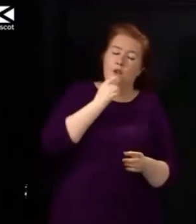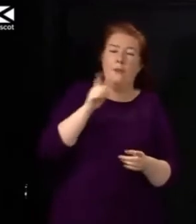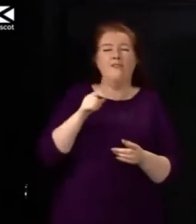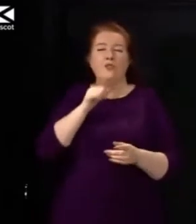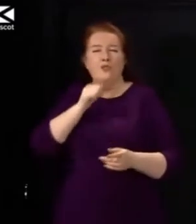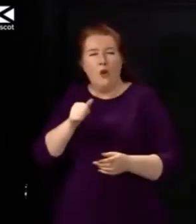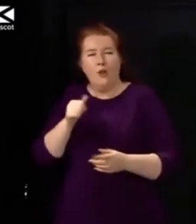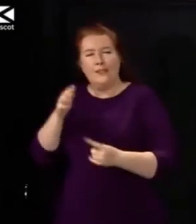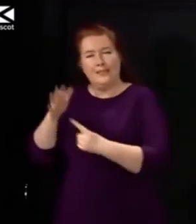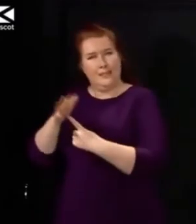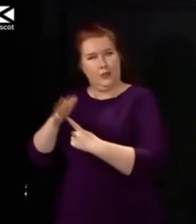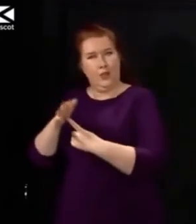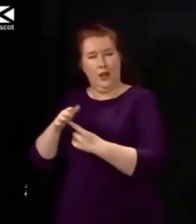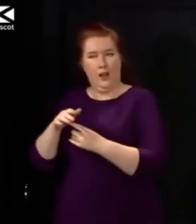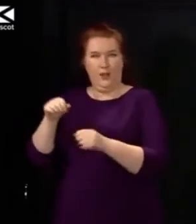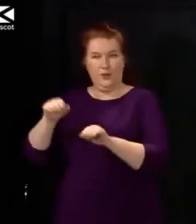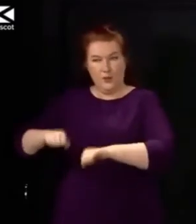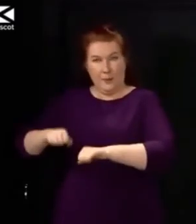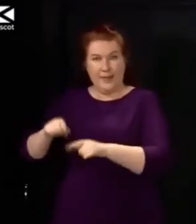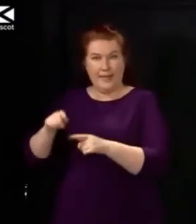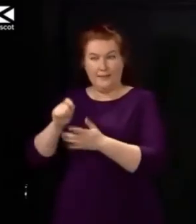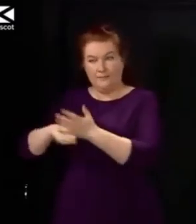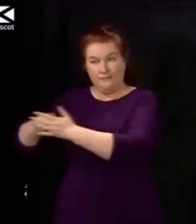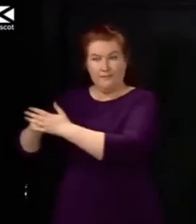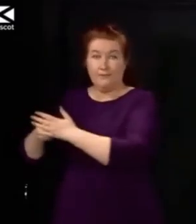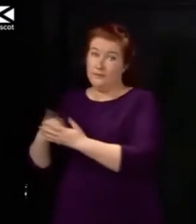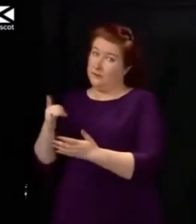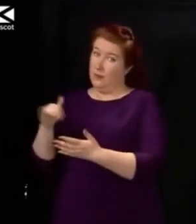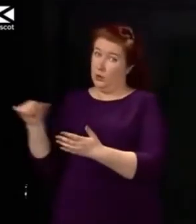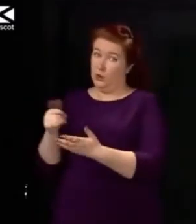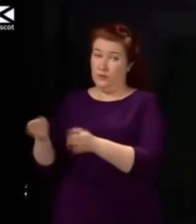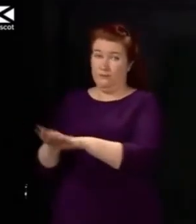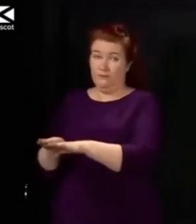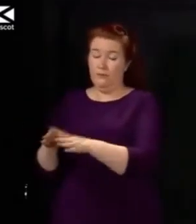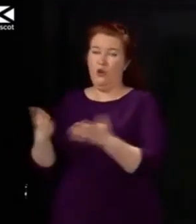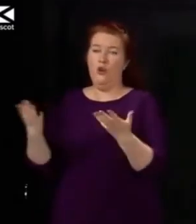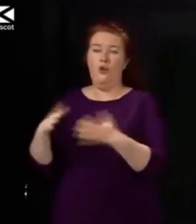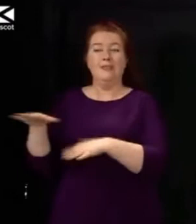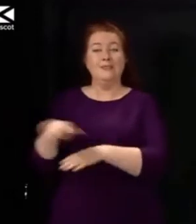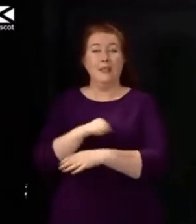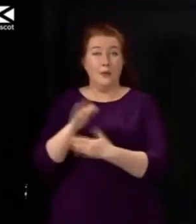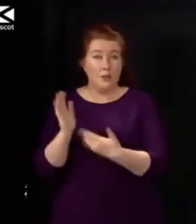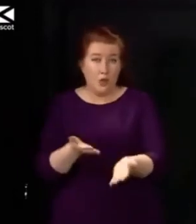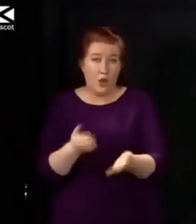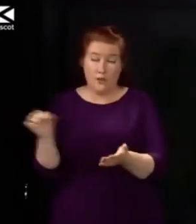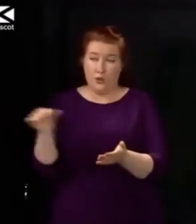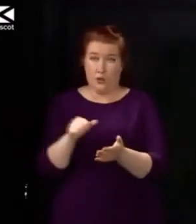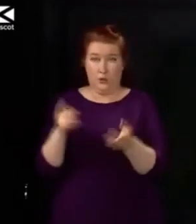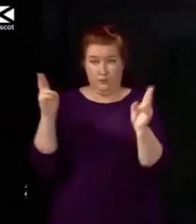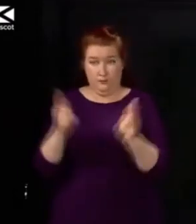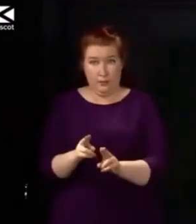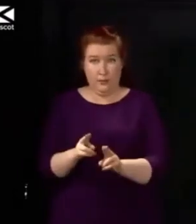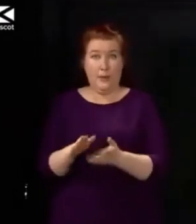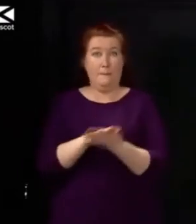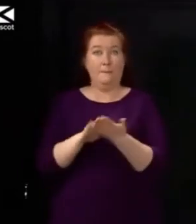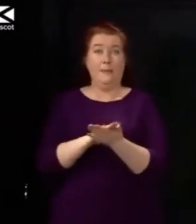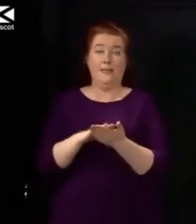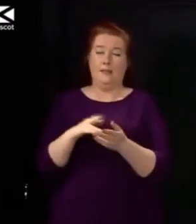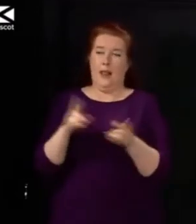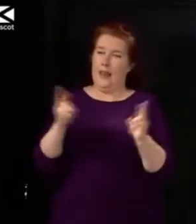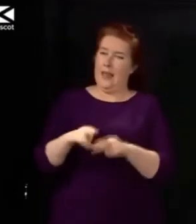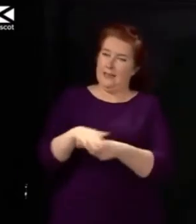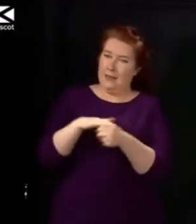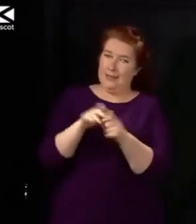for non-essential shopping, do we need to restrict takeaway services a little bit more so there are fewer